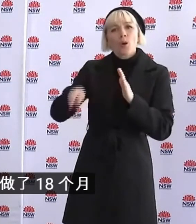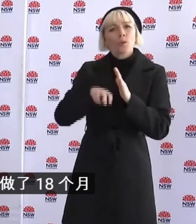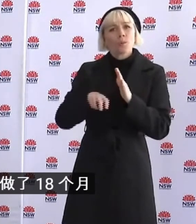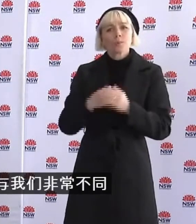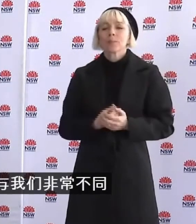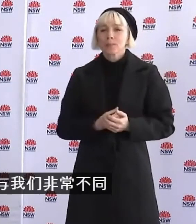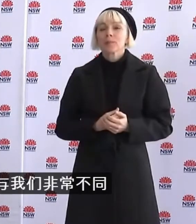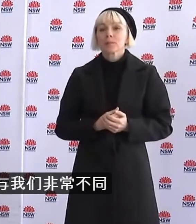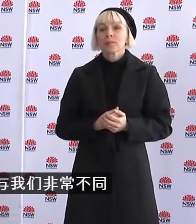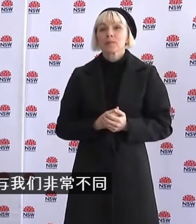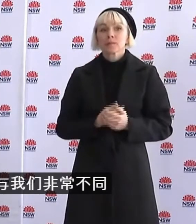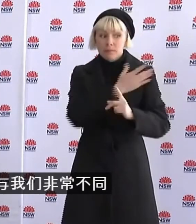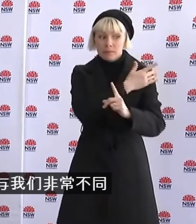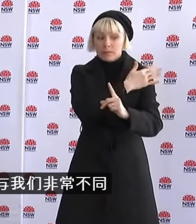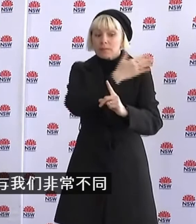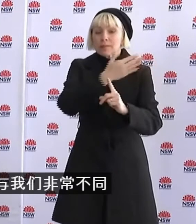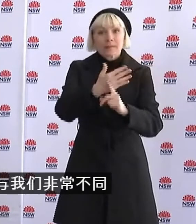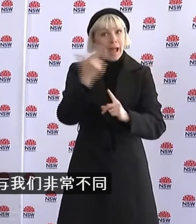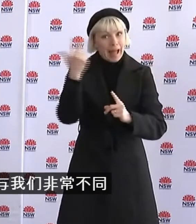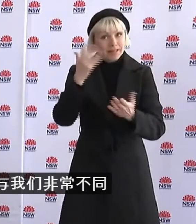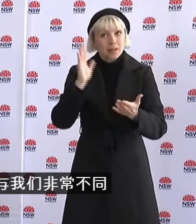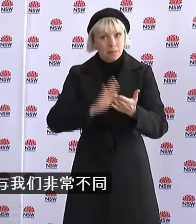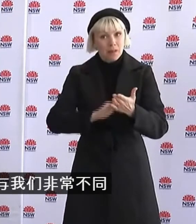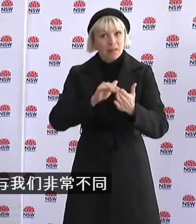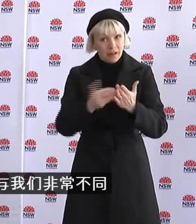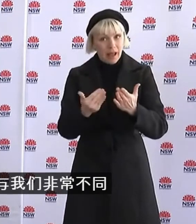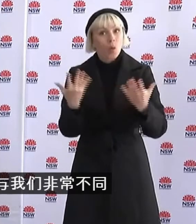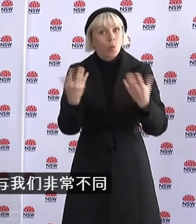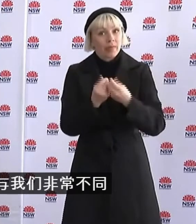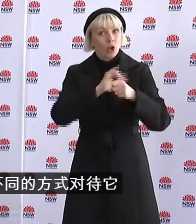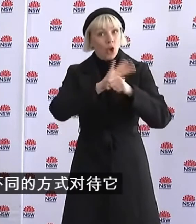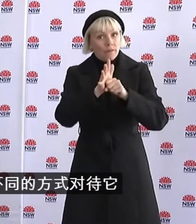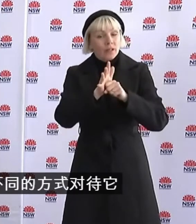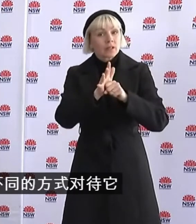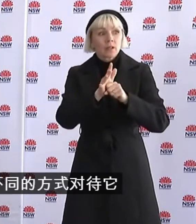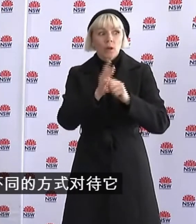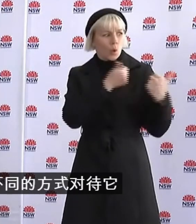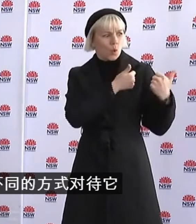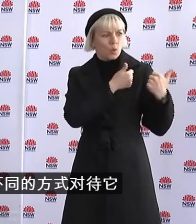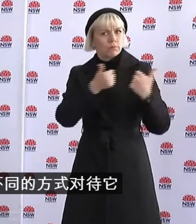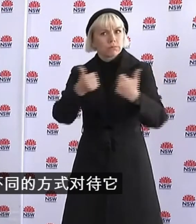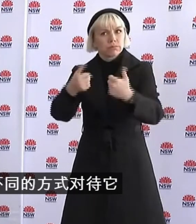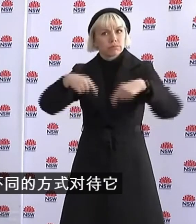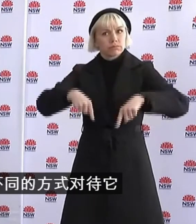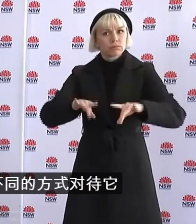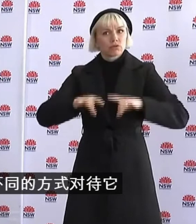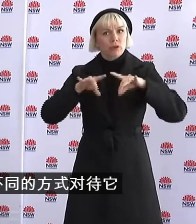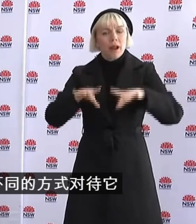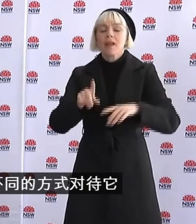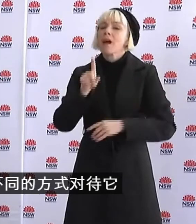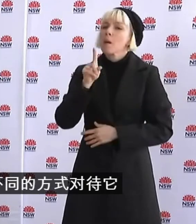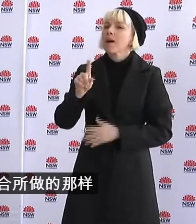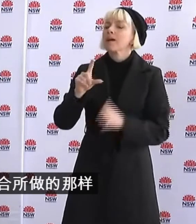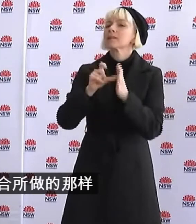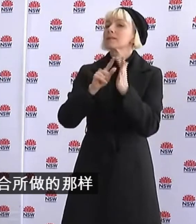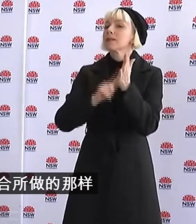18 months we did extremely well in holding back the virus. But Delta is very different to what we have, and that's why everybody needs to treat it differently. Don't